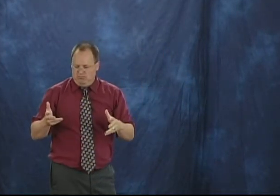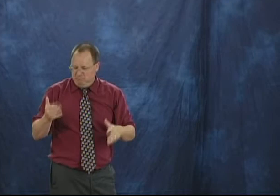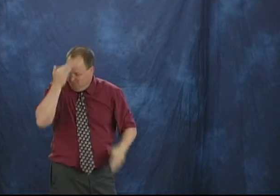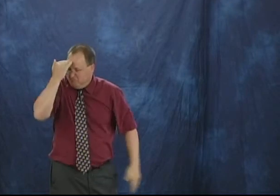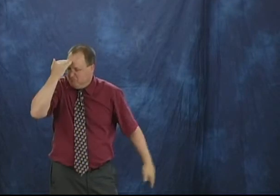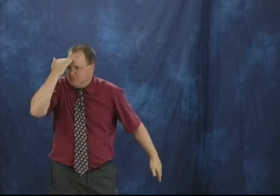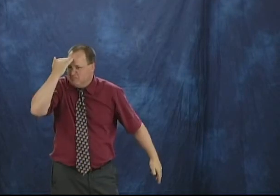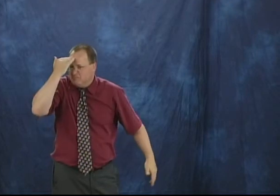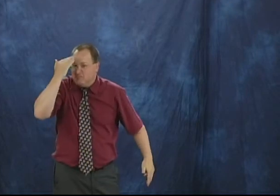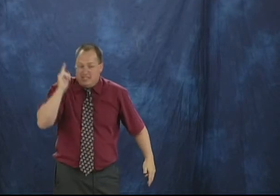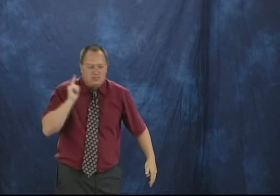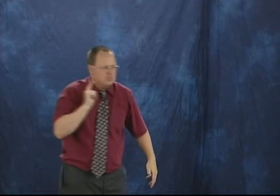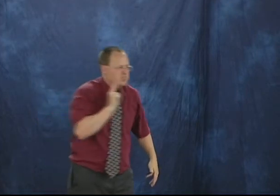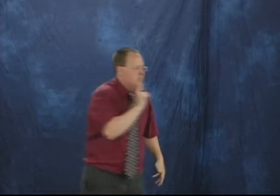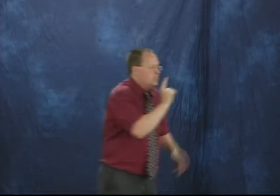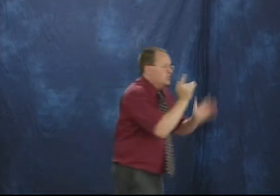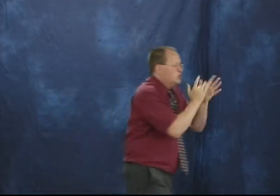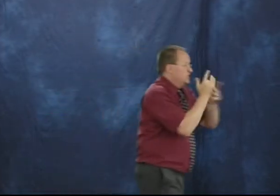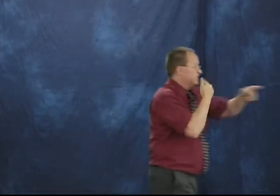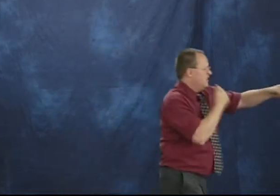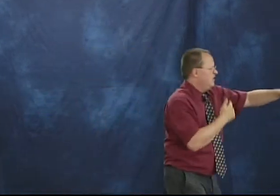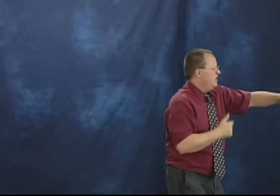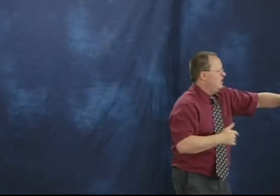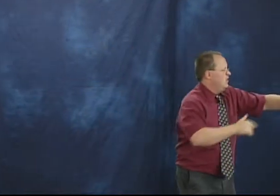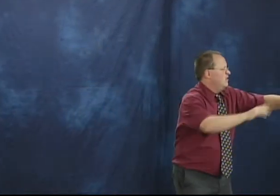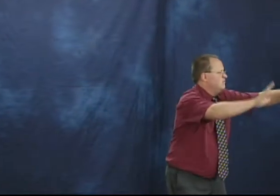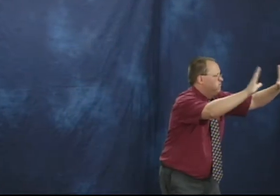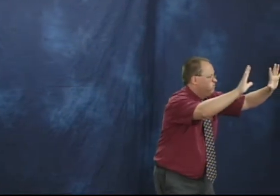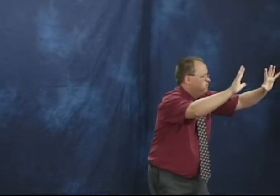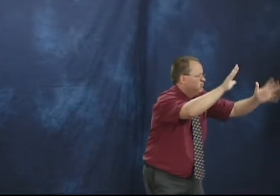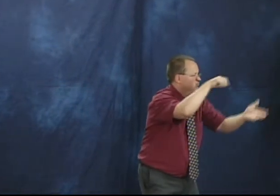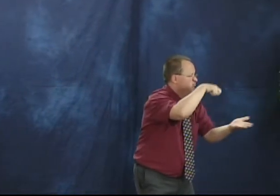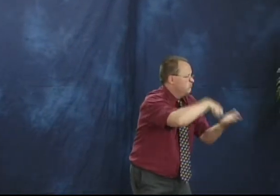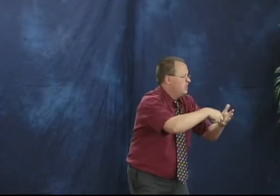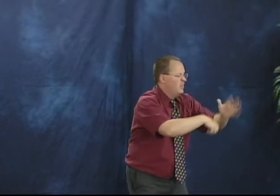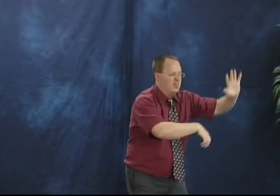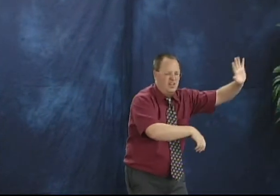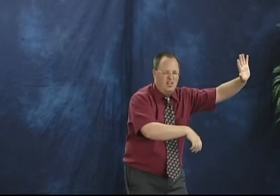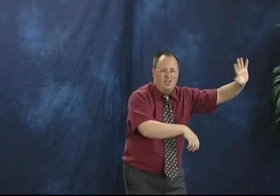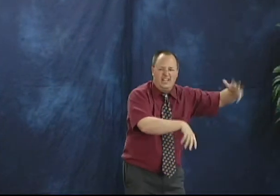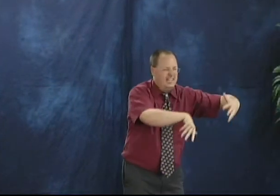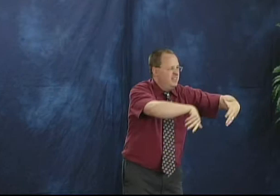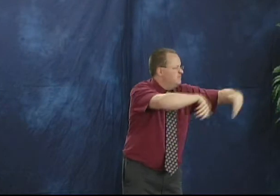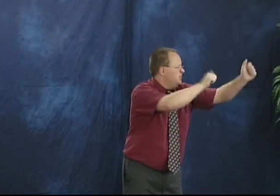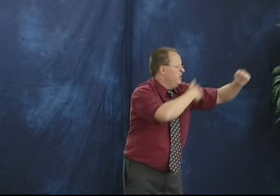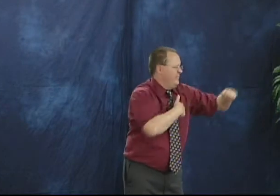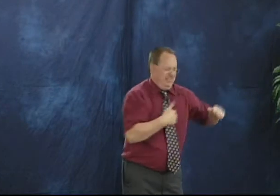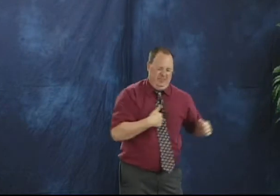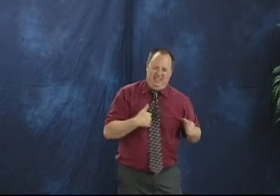He had to call in another boat to help him. And when this happened, Peter fell before Jesus